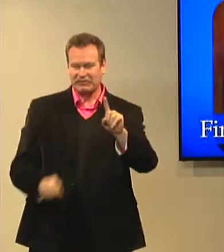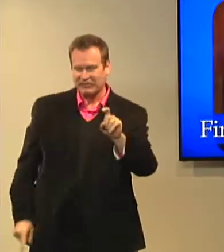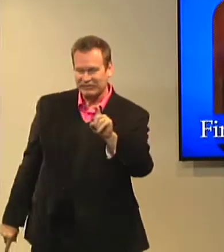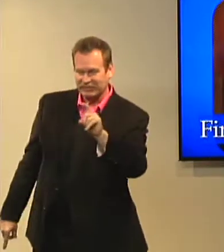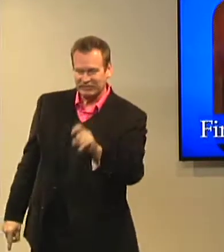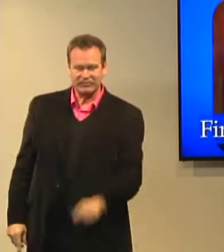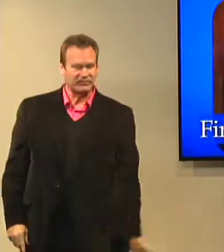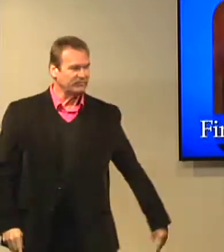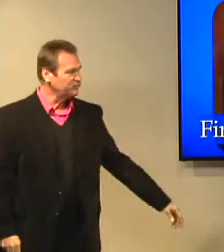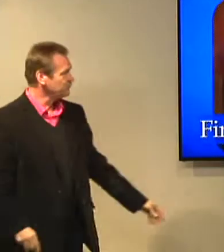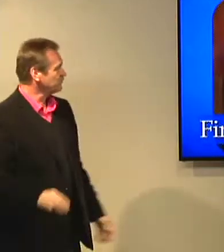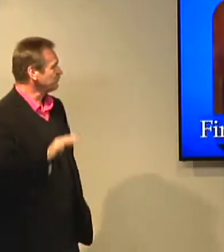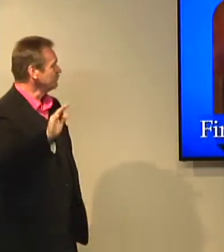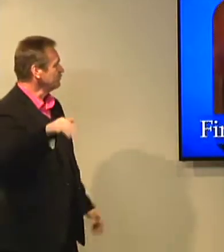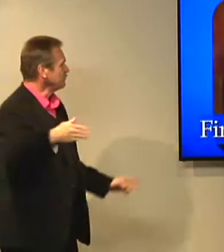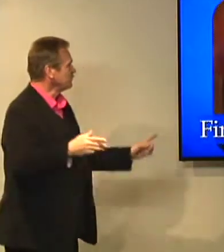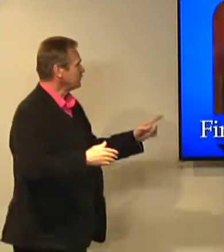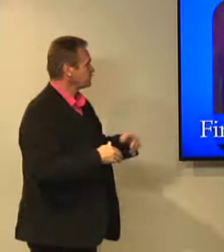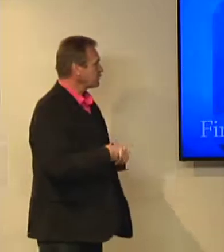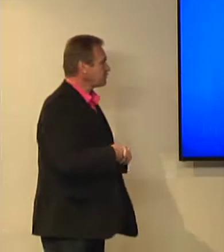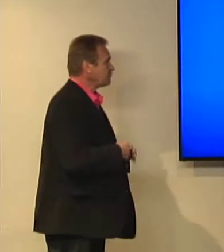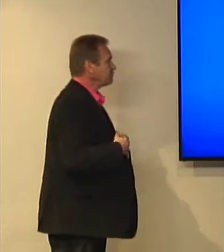do. Only a few of you.